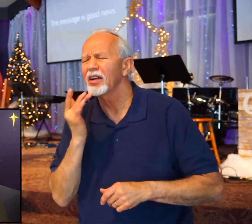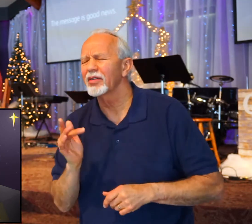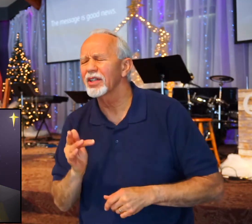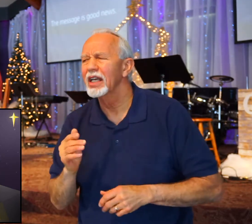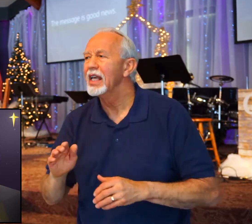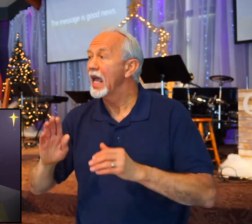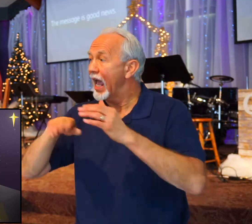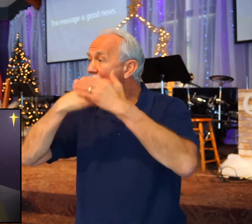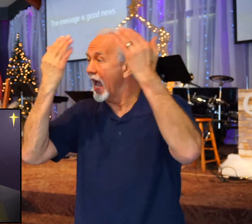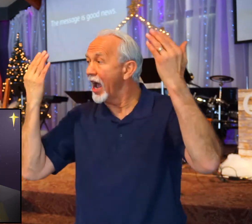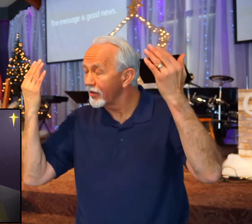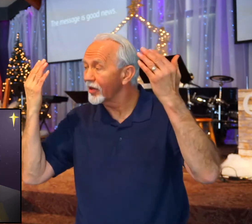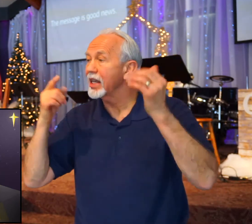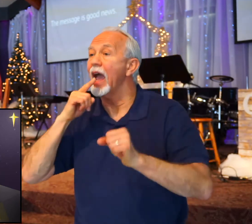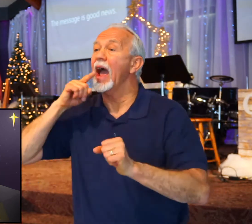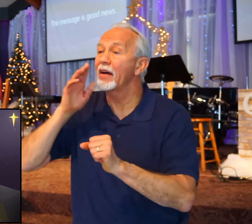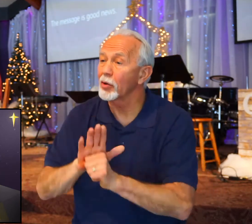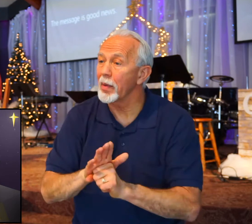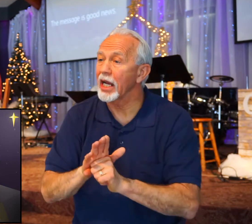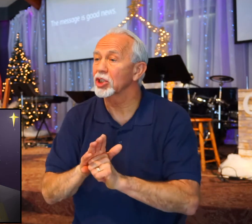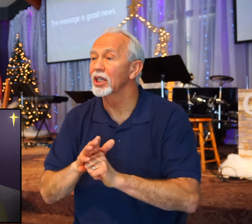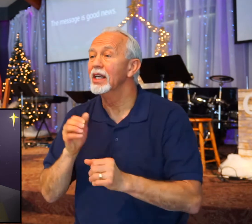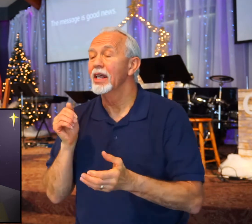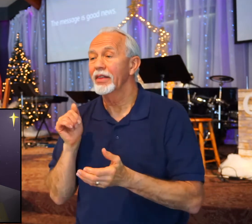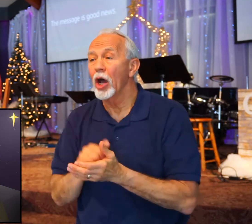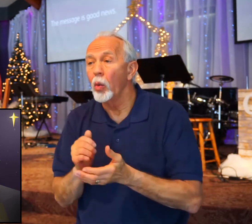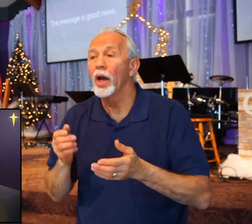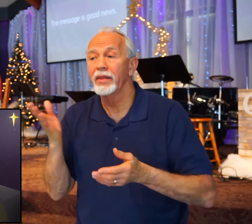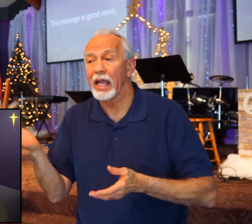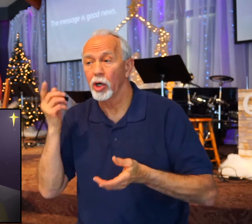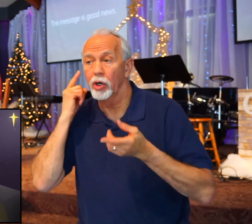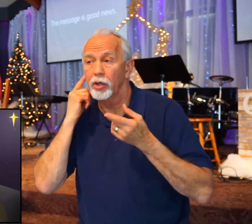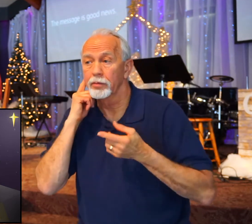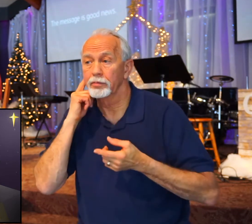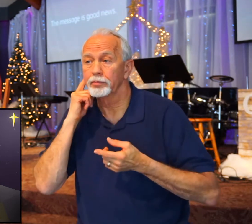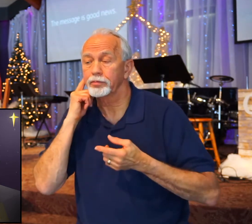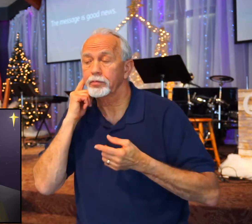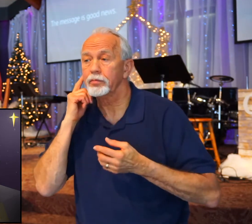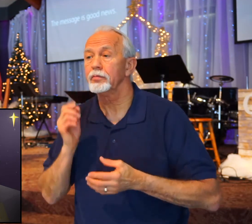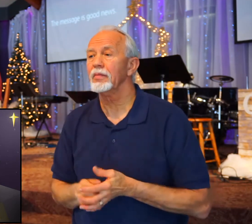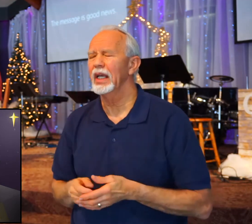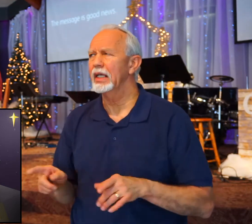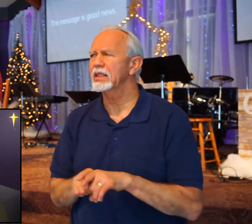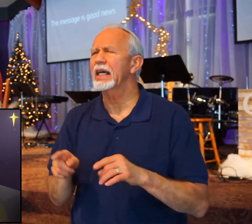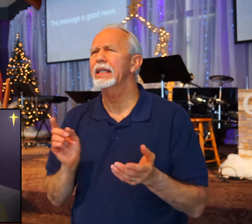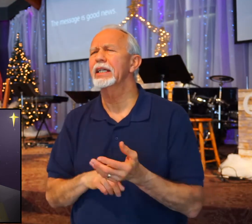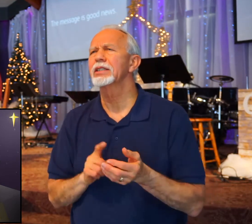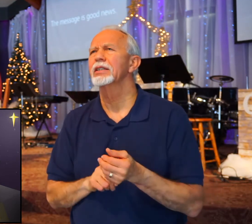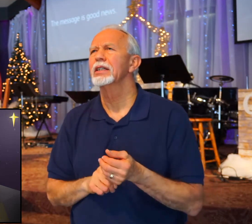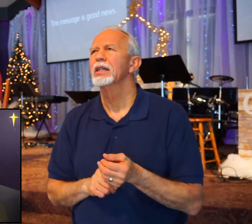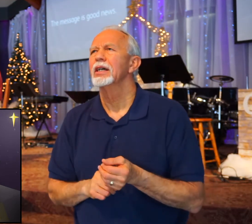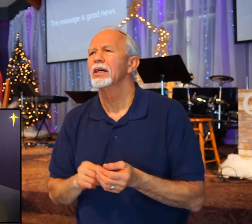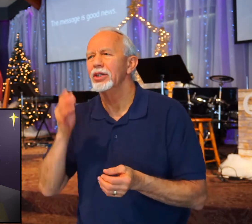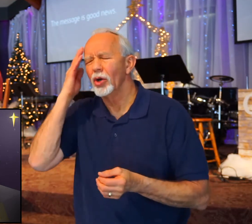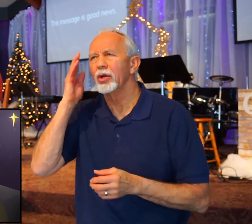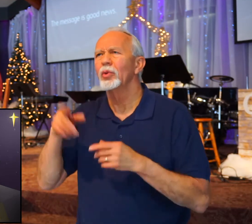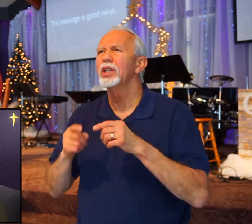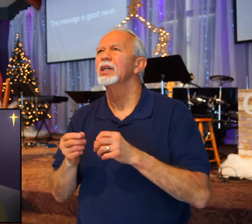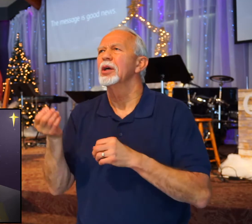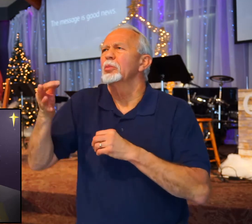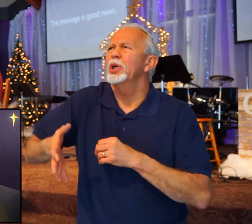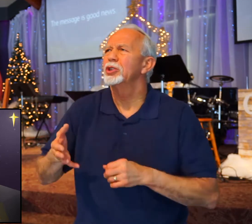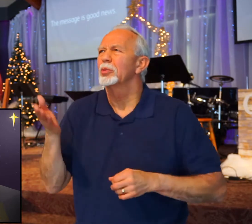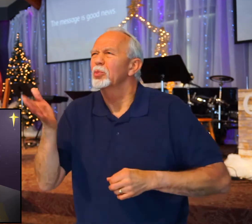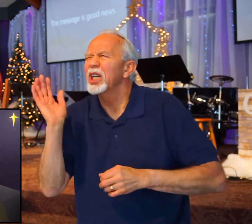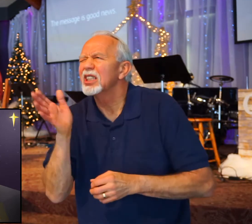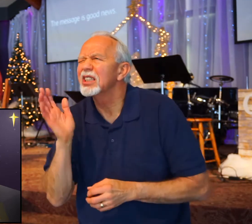heavenly affirmation of what's just been heard and what's been announced. It's kind of like this. It's kind of like, you know, when the preacher preaches and it's really